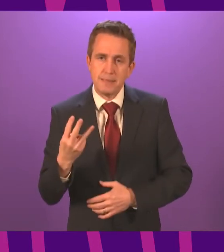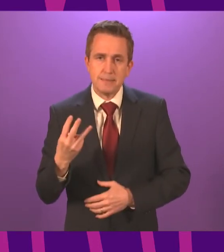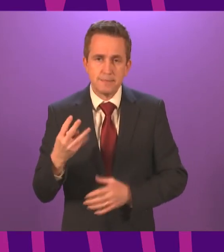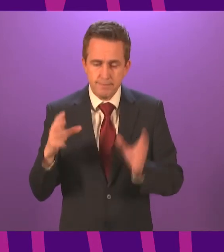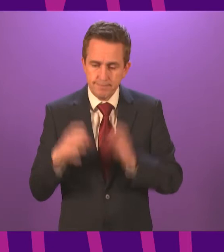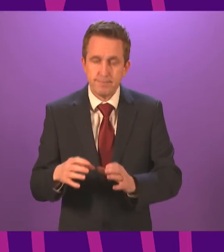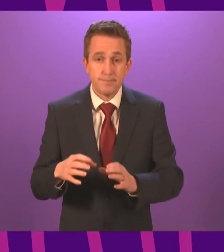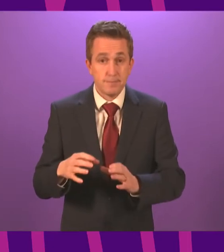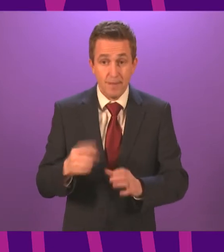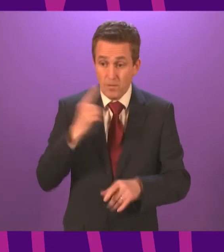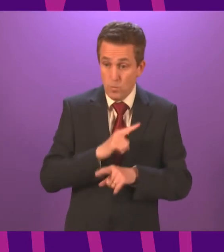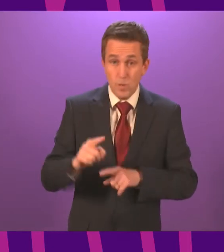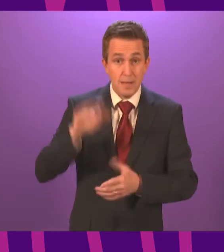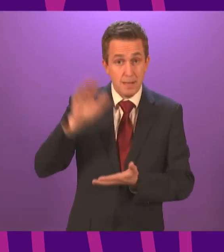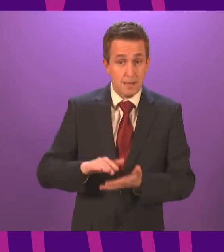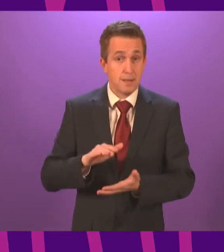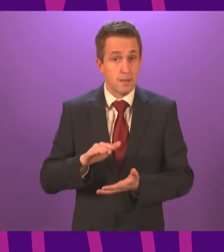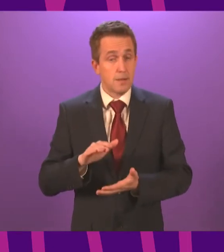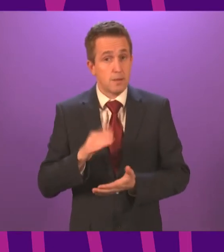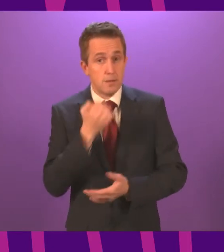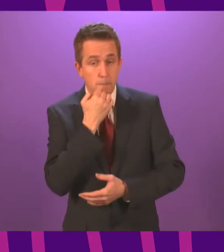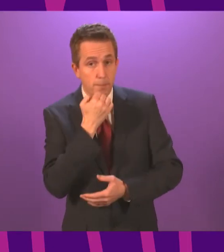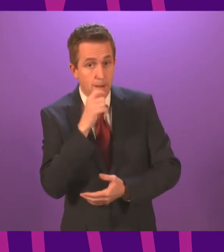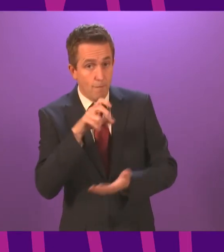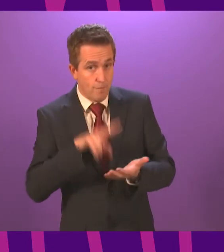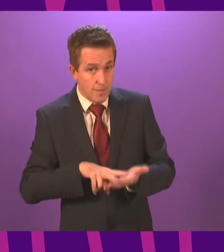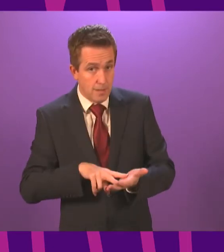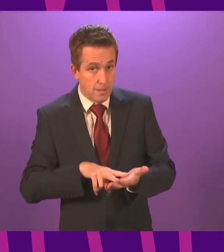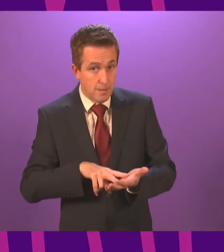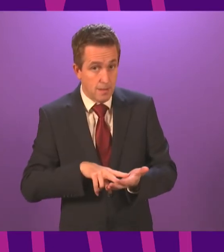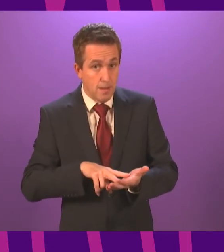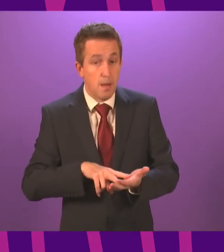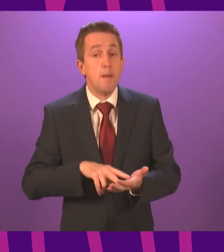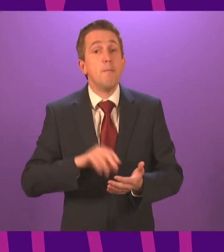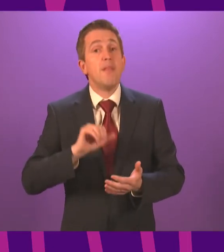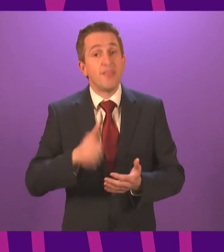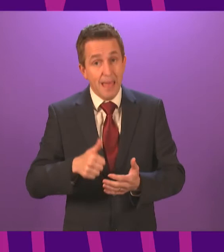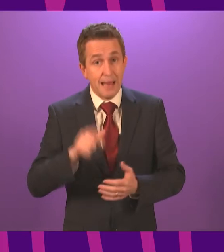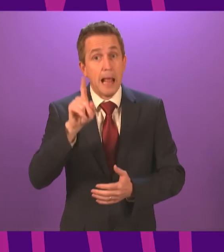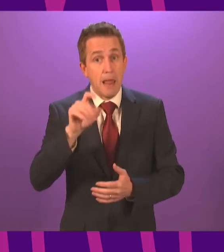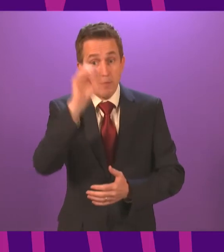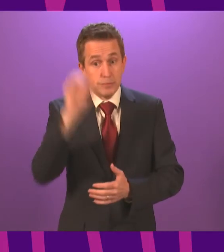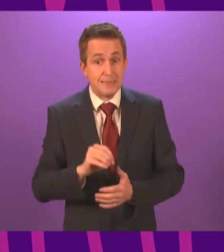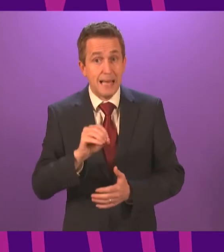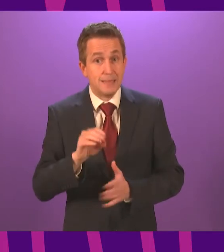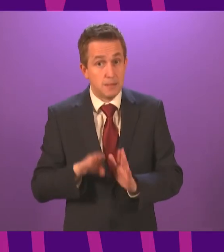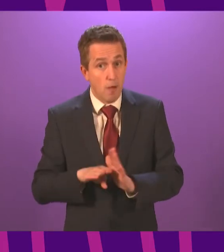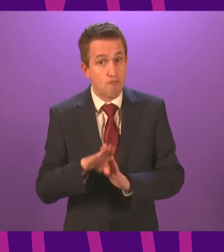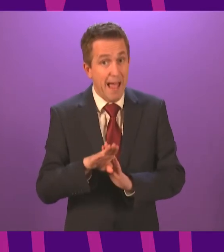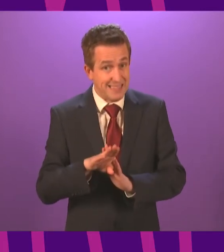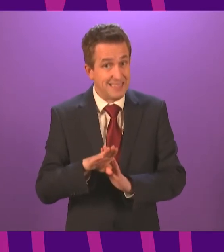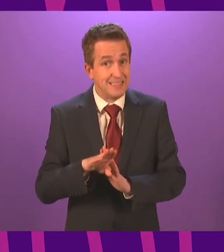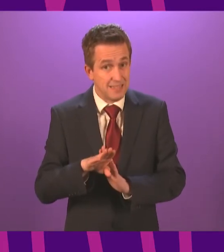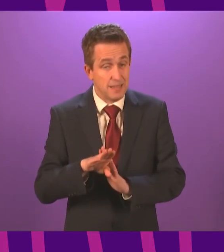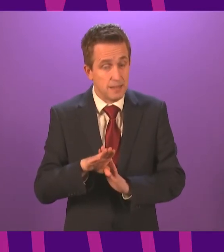drop in cases per 100,000, unfortunately followed by an 11% rise the next week. So there